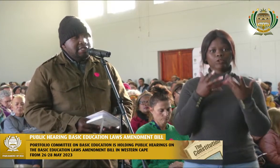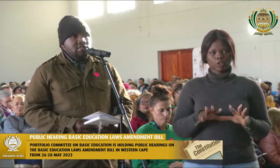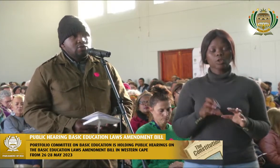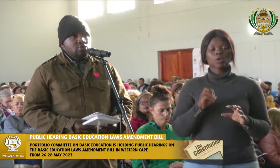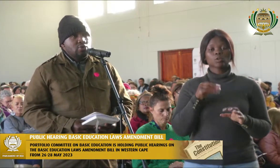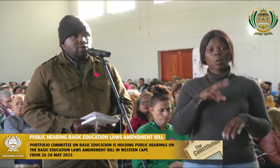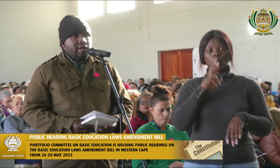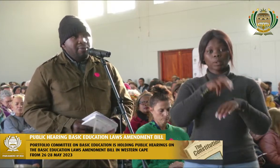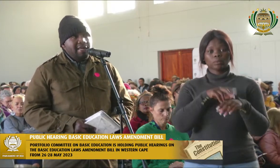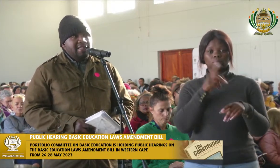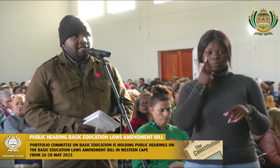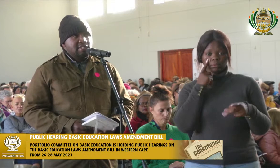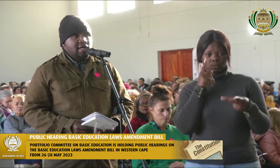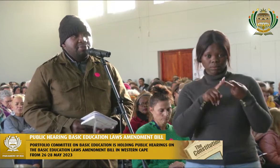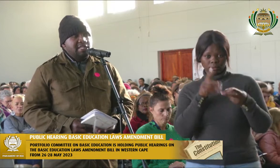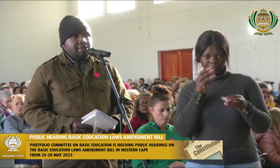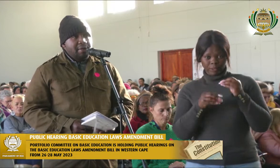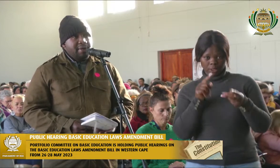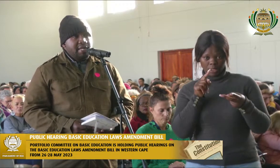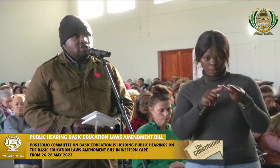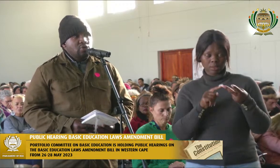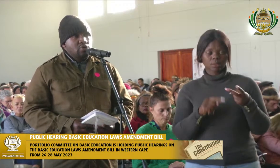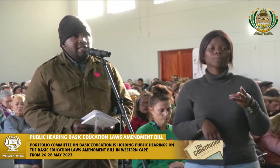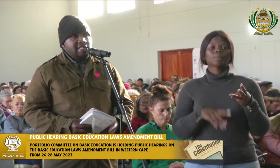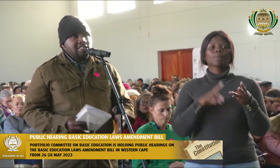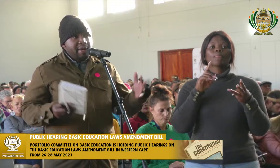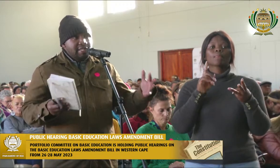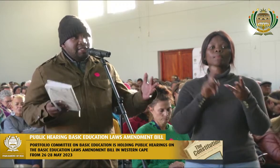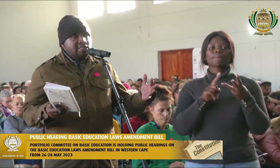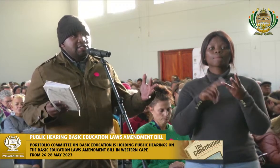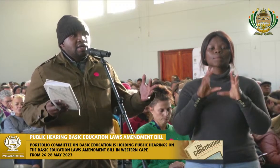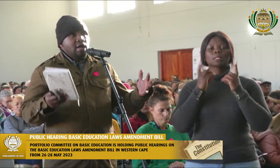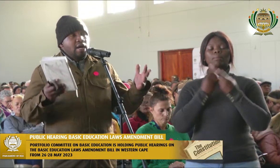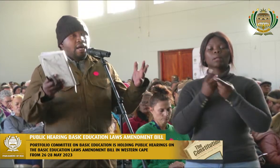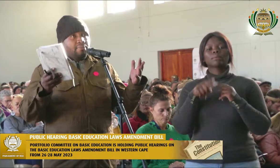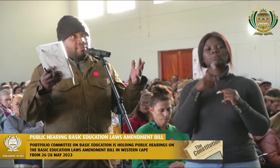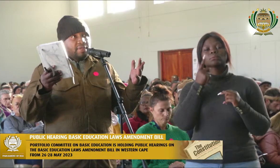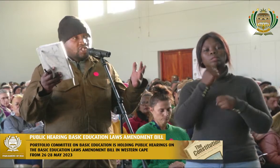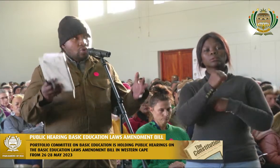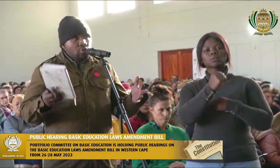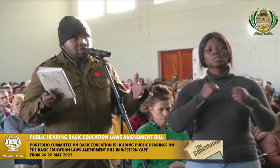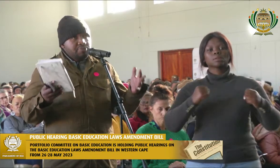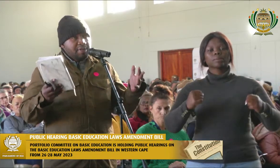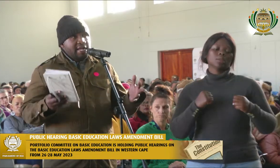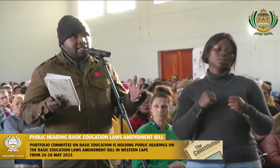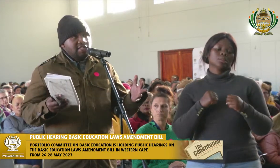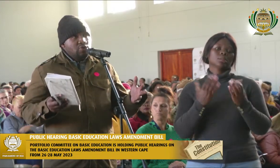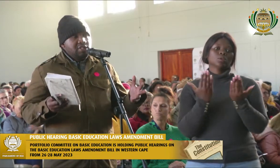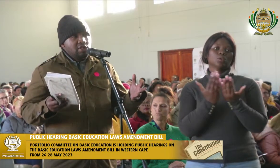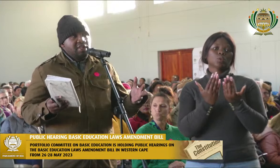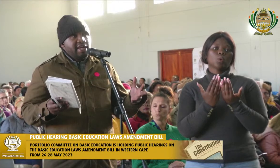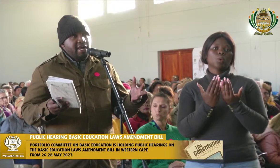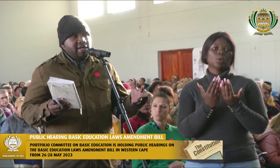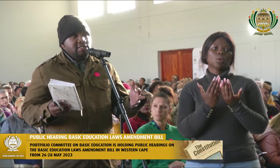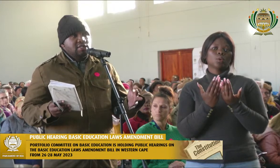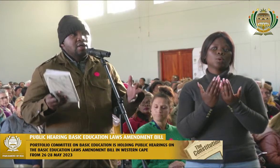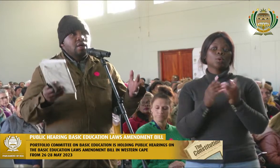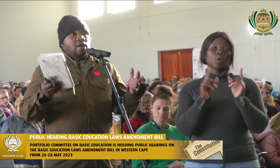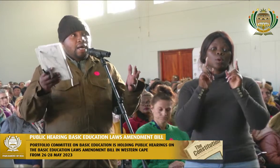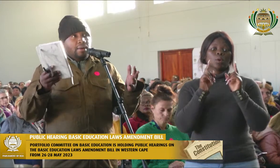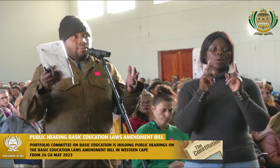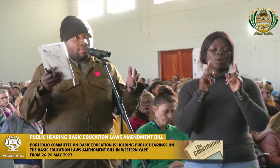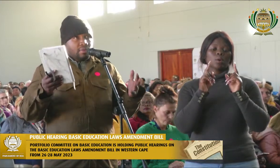I need to recommend that the department needs to look at the spaces in schools, especially the schools in northern